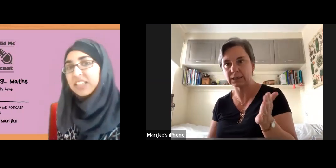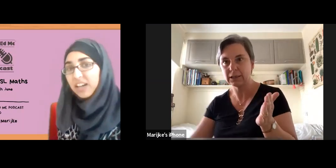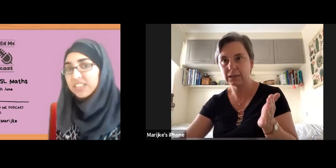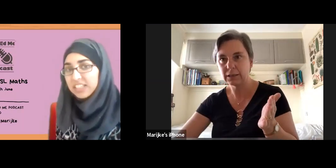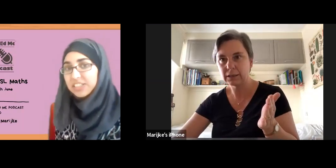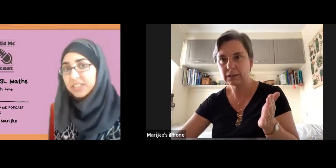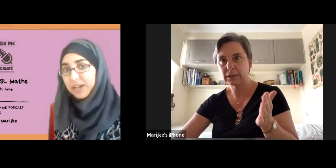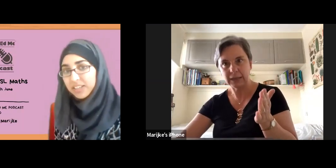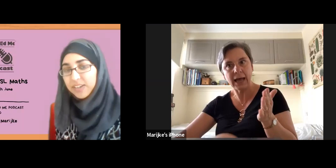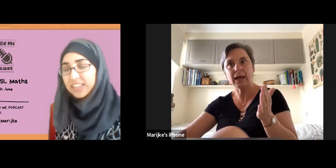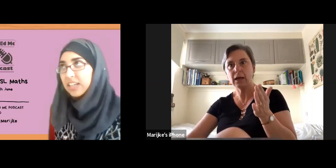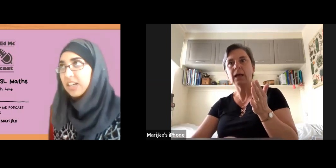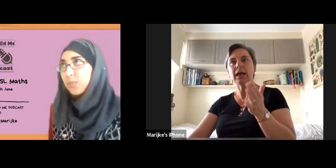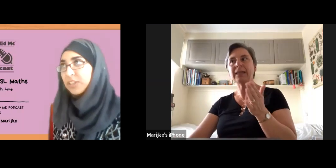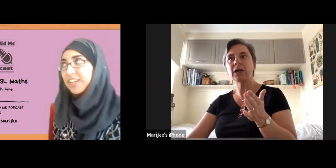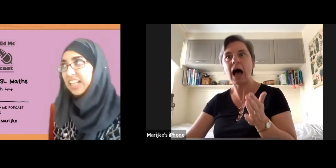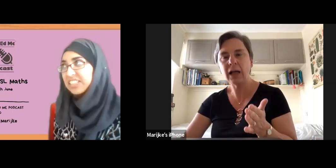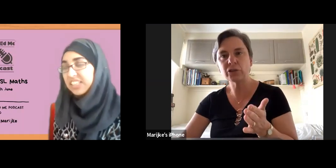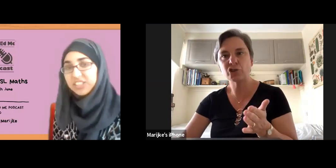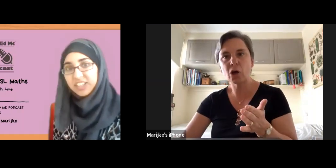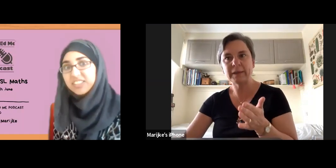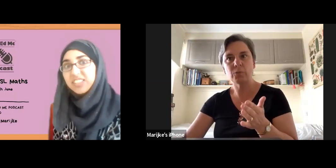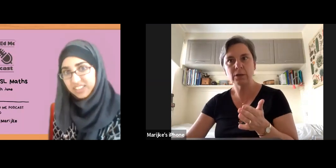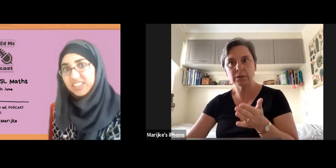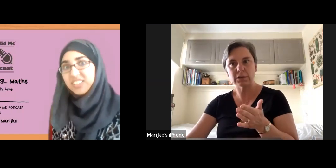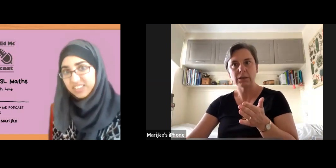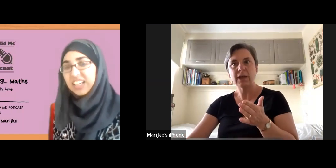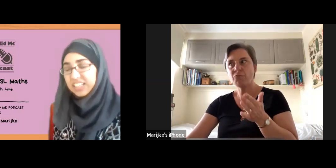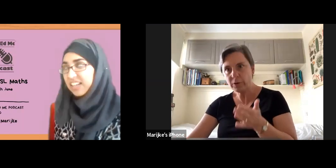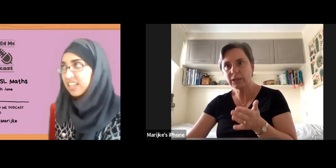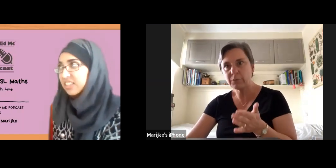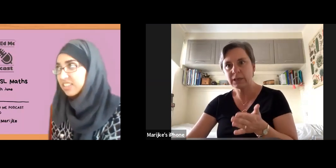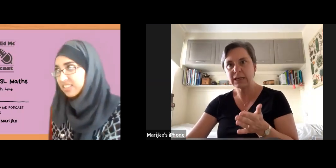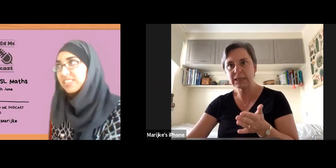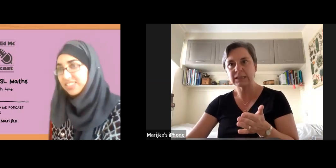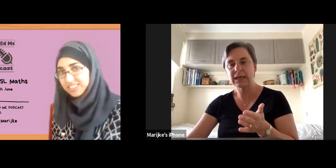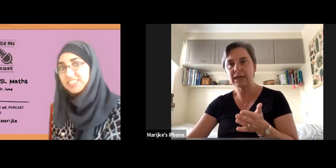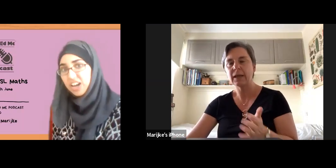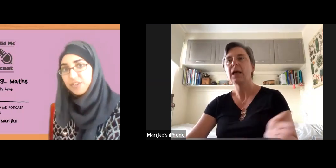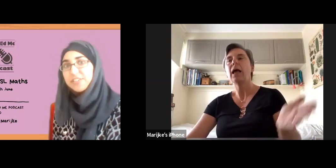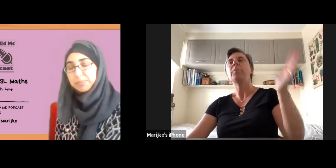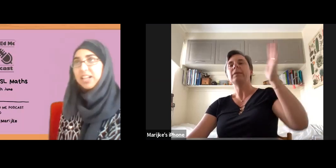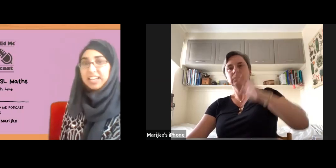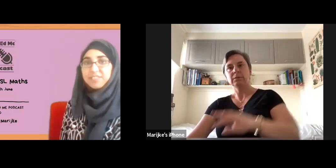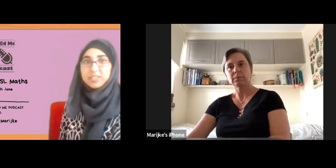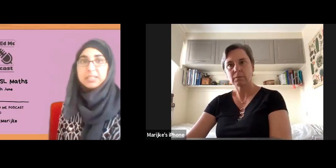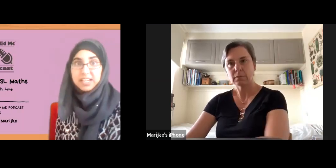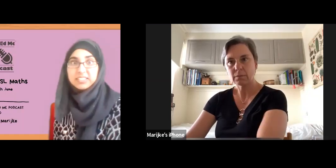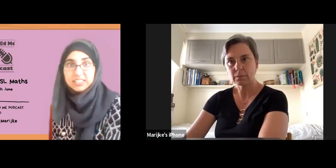cover teachers as well, though. Yeah. When it's you're the a cover hardest teacher, job in the world. It is. I think it really is. Yeah. Cover and supply have it really bad.